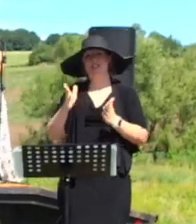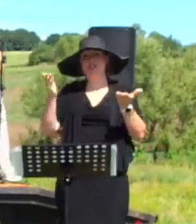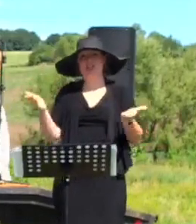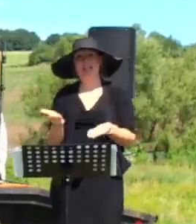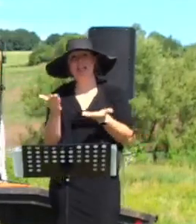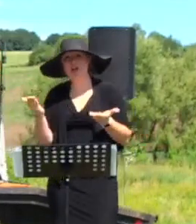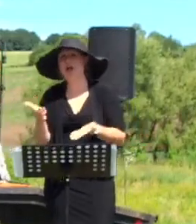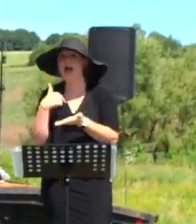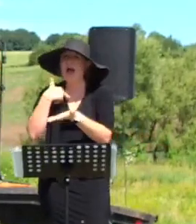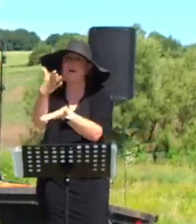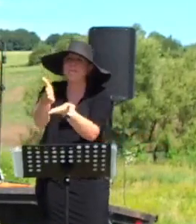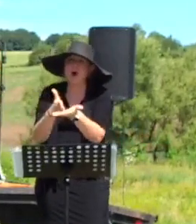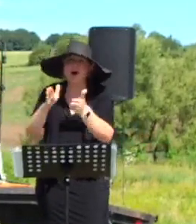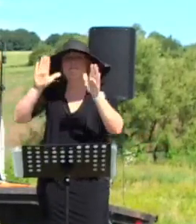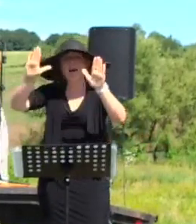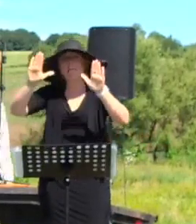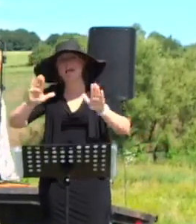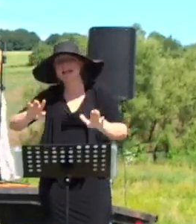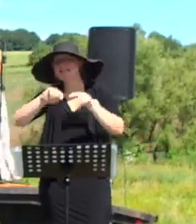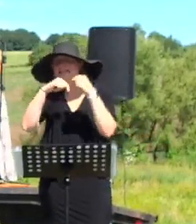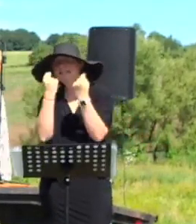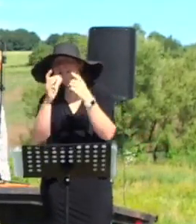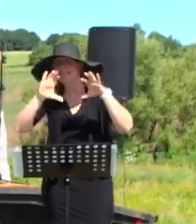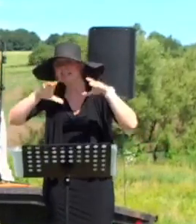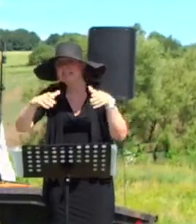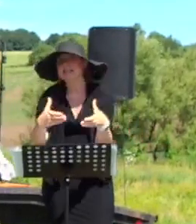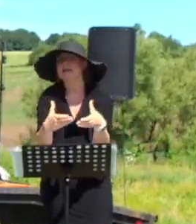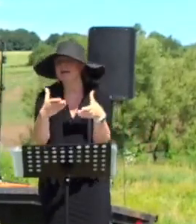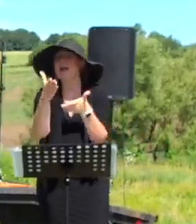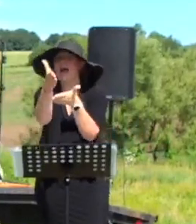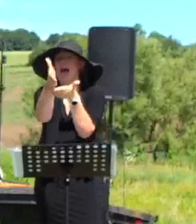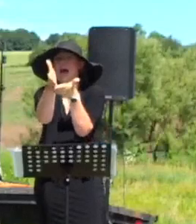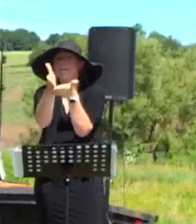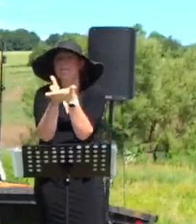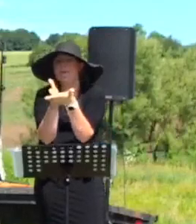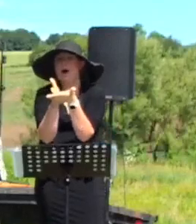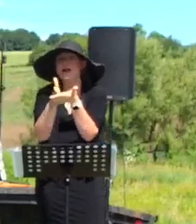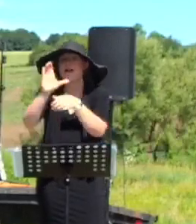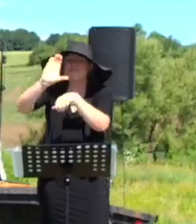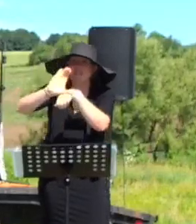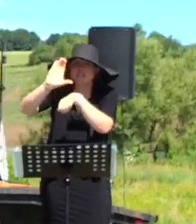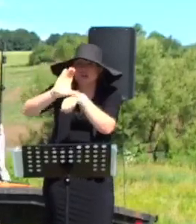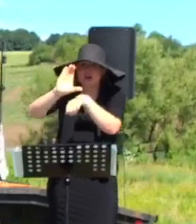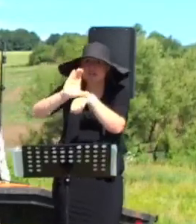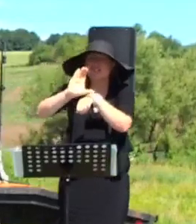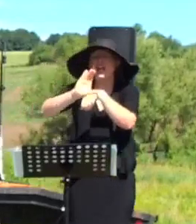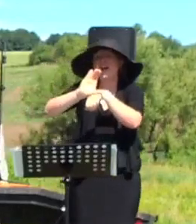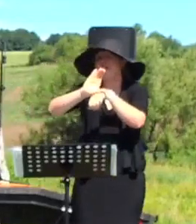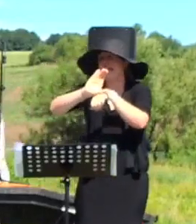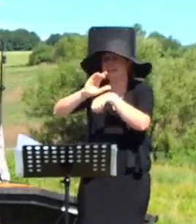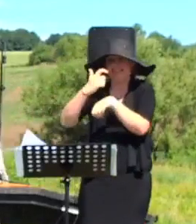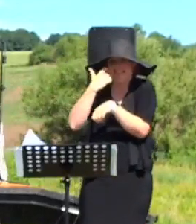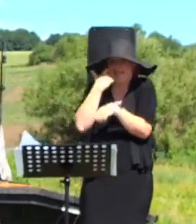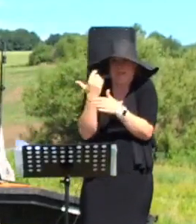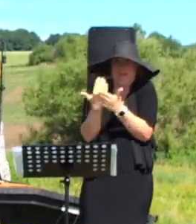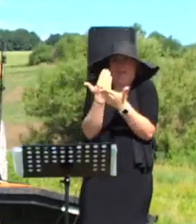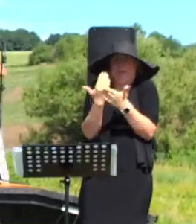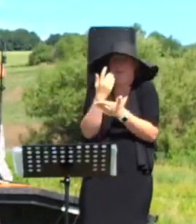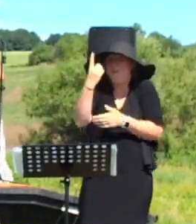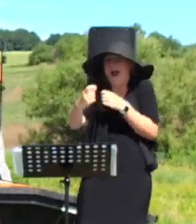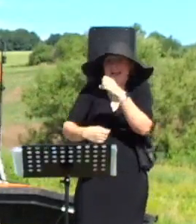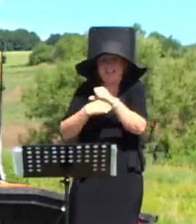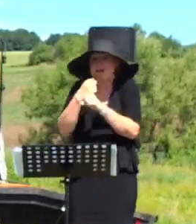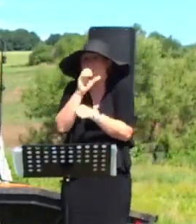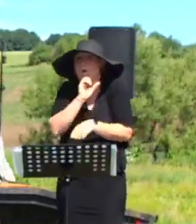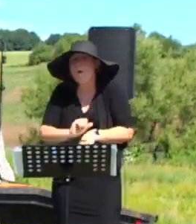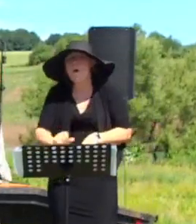cool to be part of such an amazing movement. To be part of a church that is just barely a year old is just